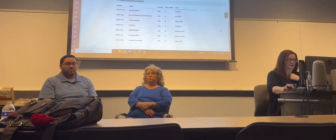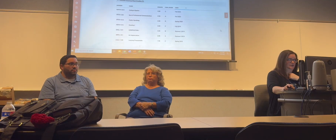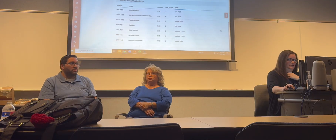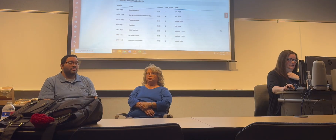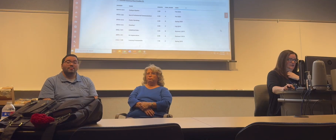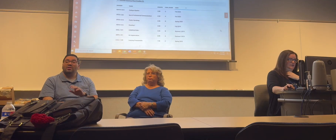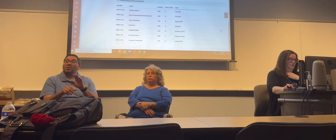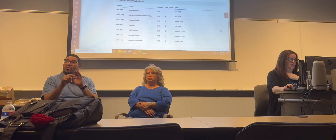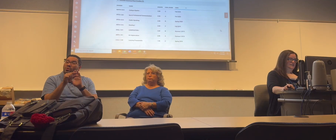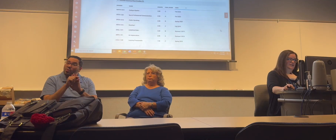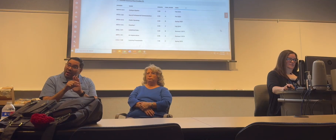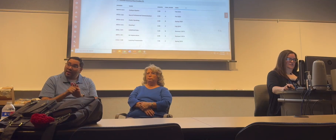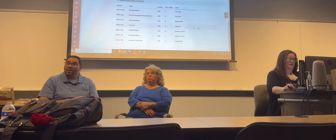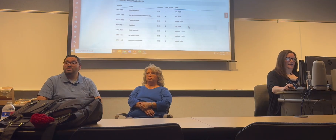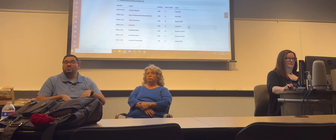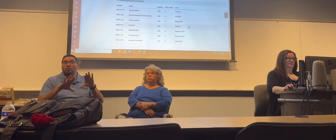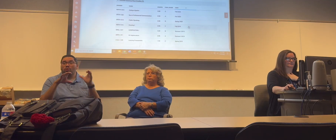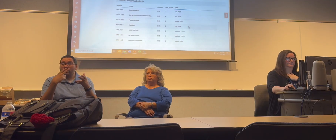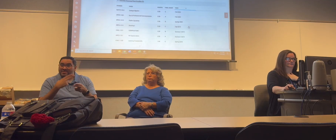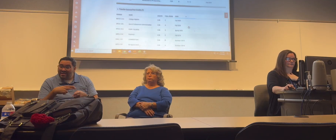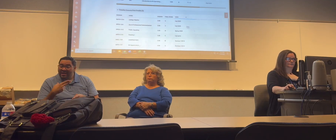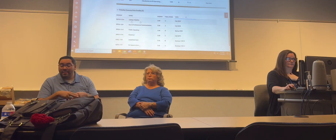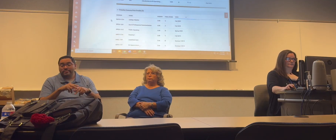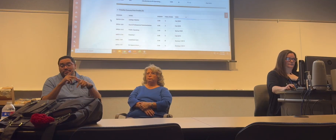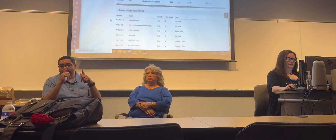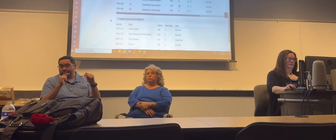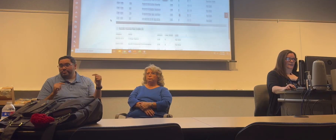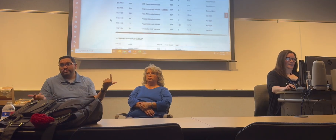grades, course names, all that.